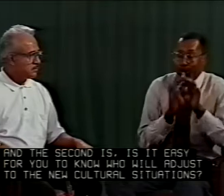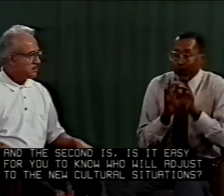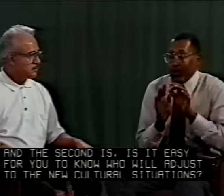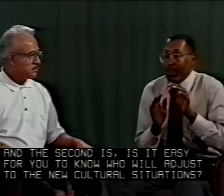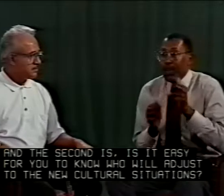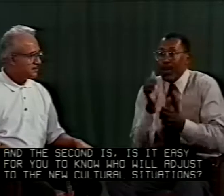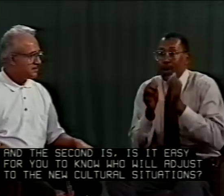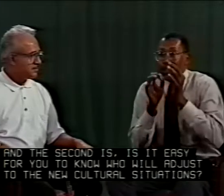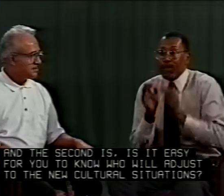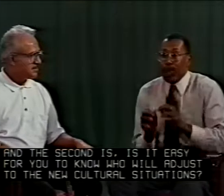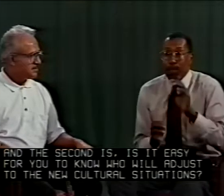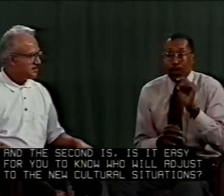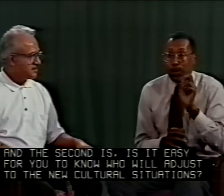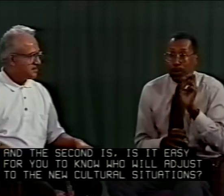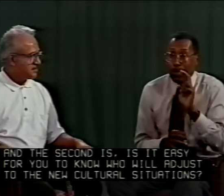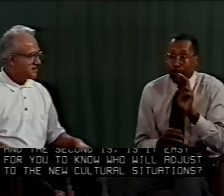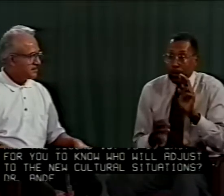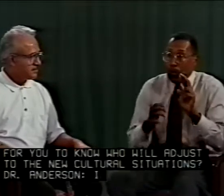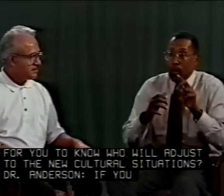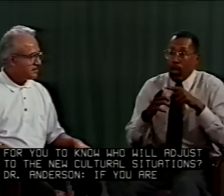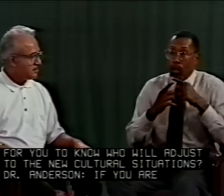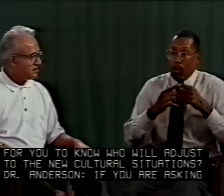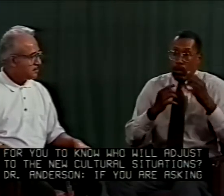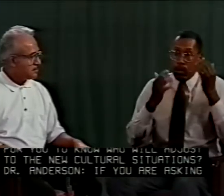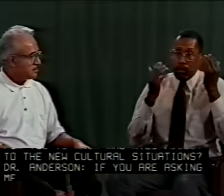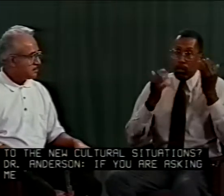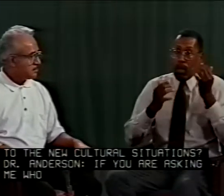If you're asking me who to choose which interpreters to mentor,